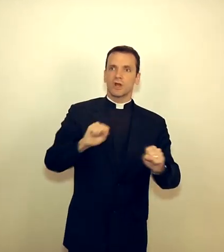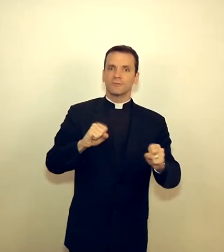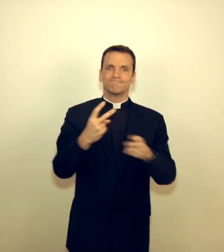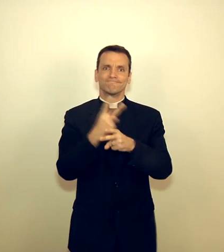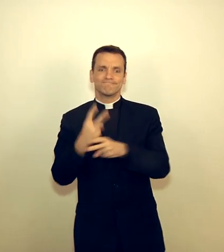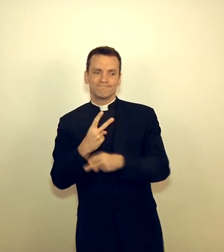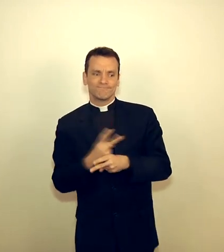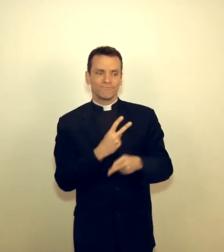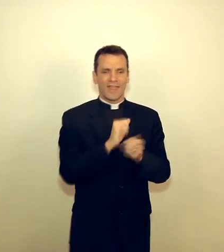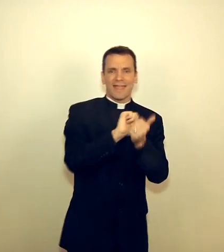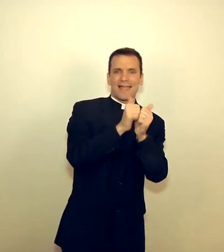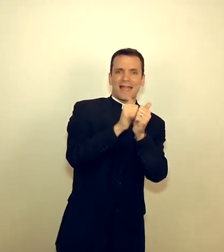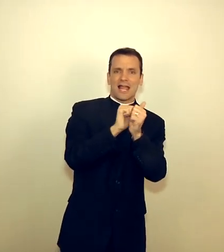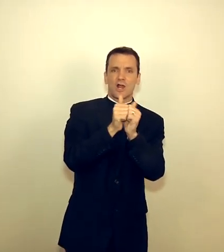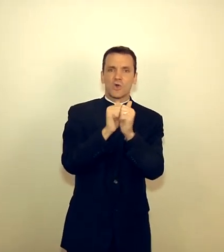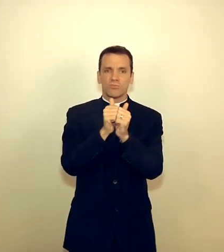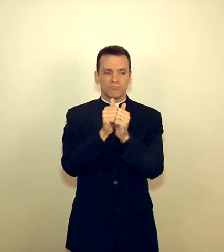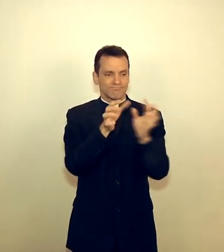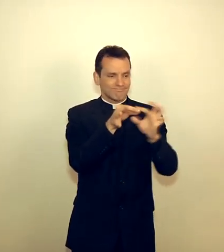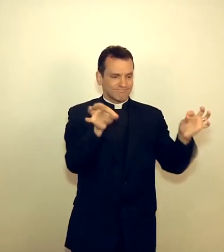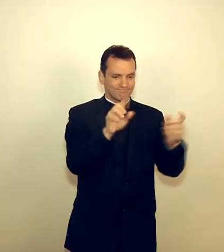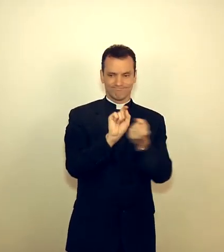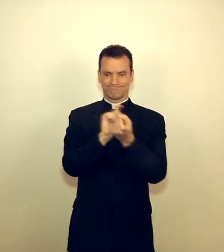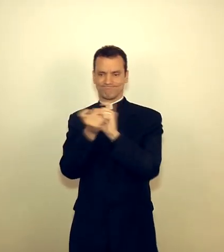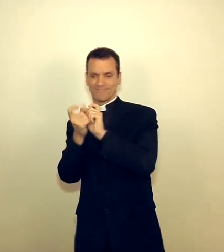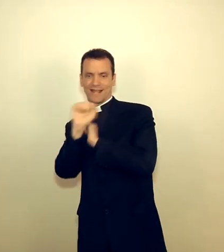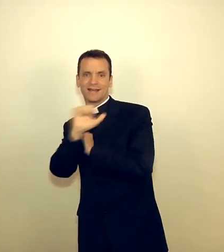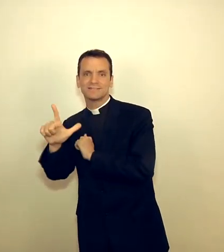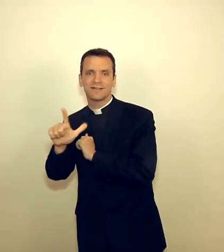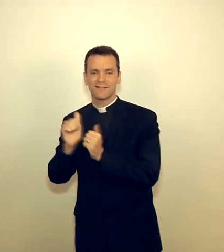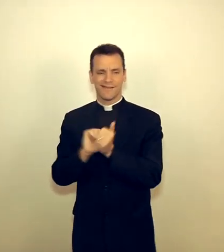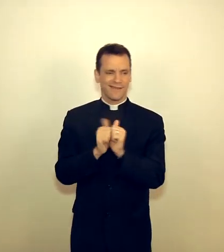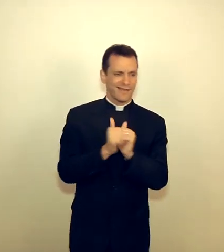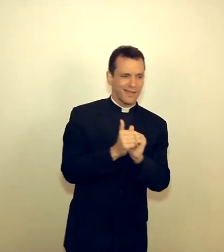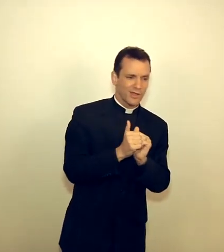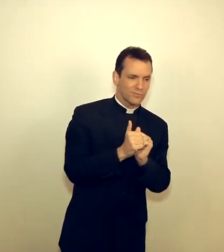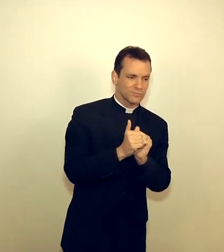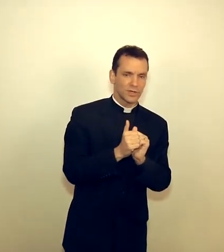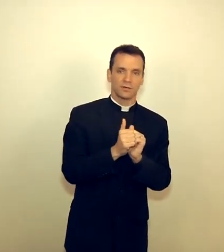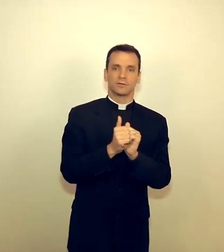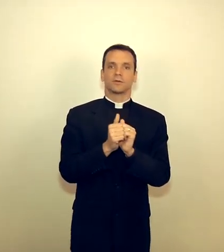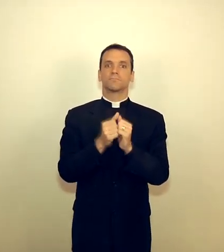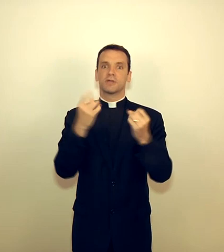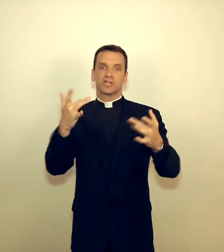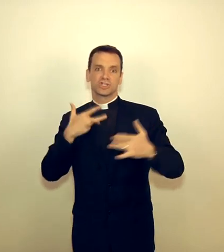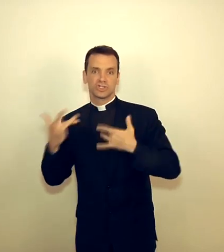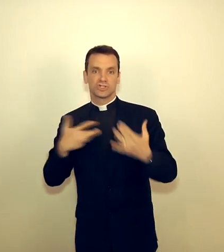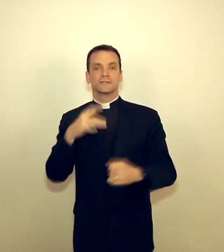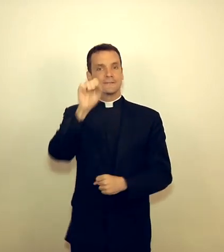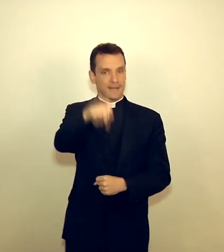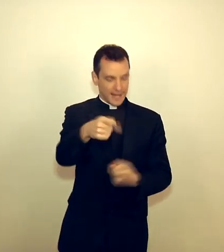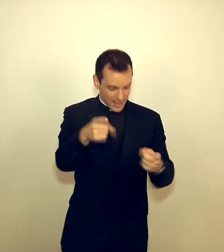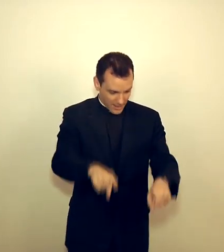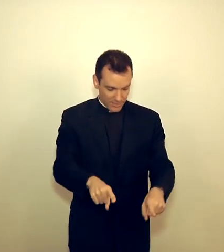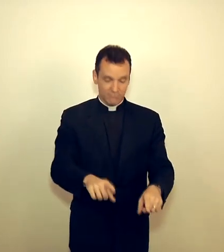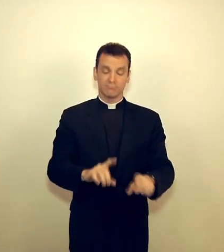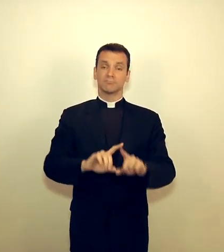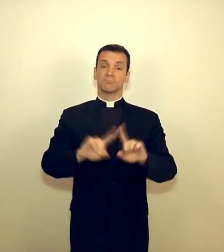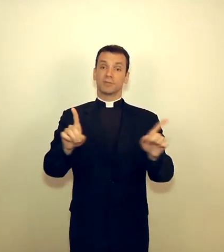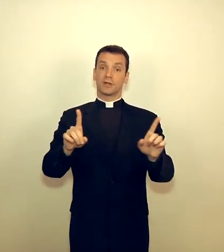you have been trying to figure out how it will be the case. It will be translated into ASL.